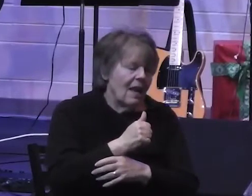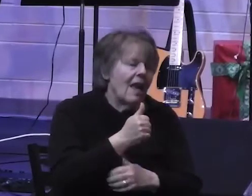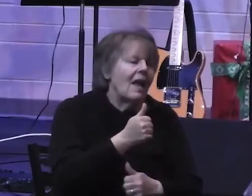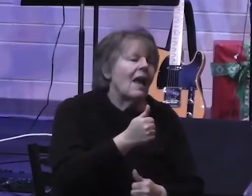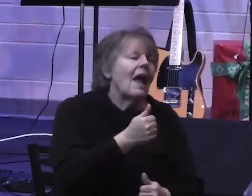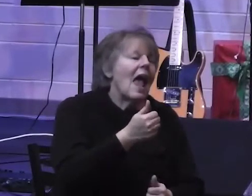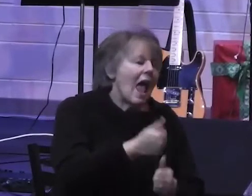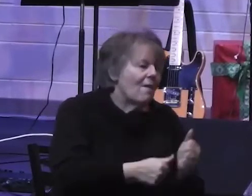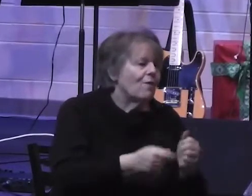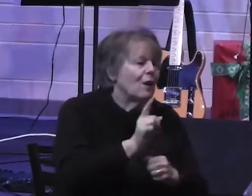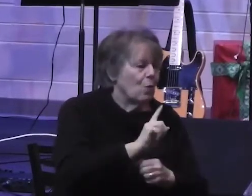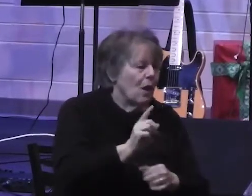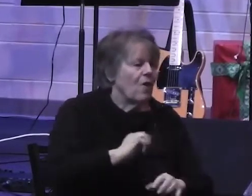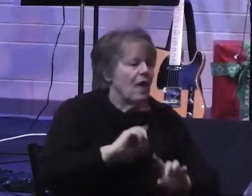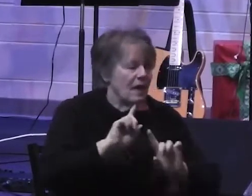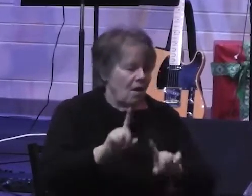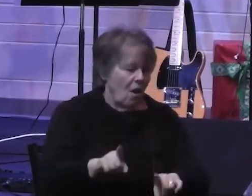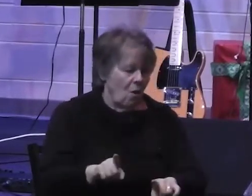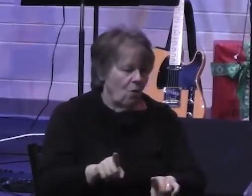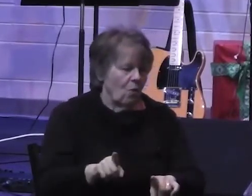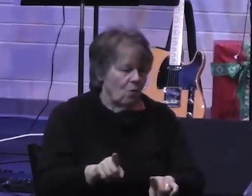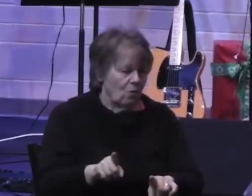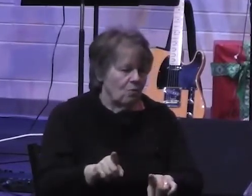everywhere they go.